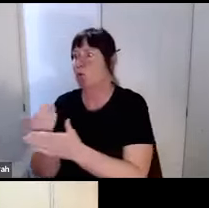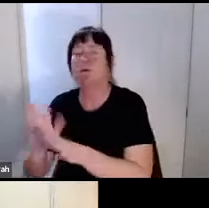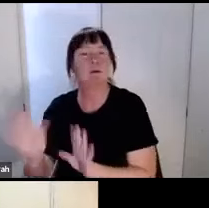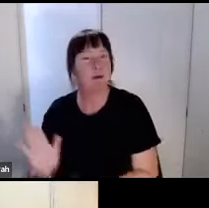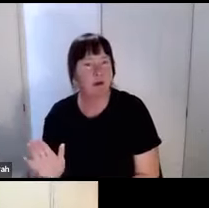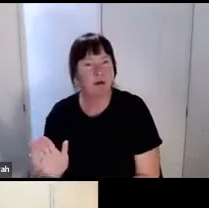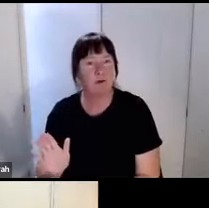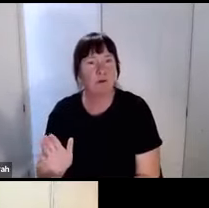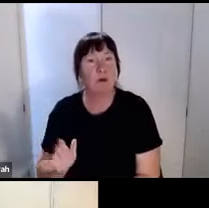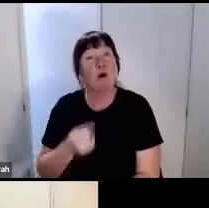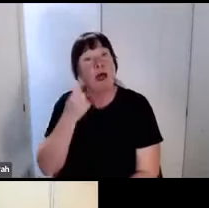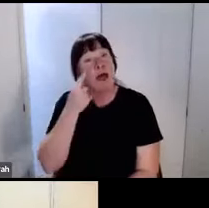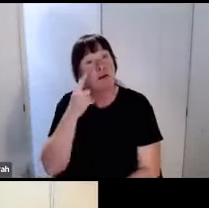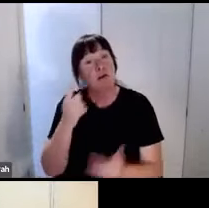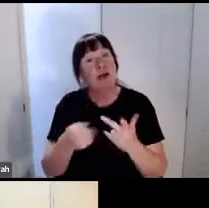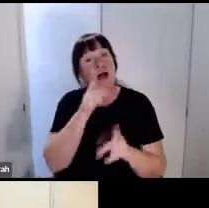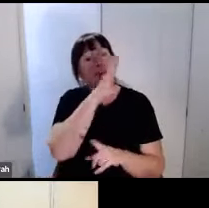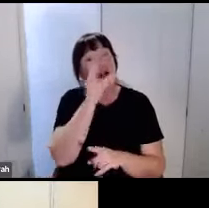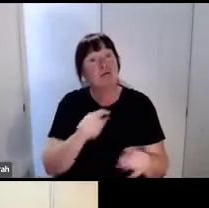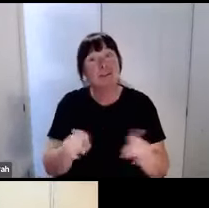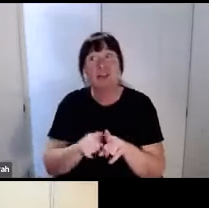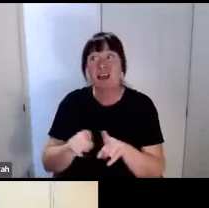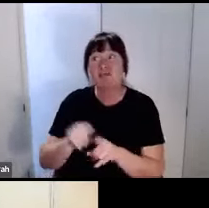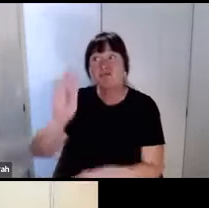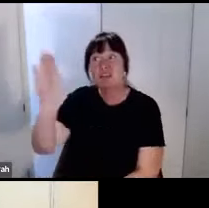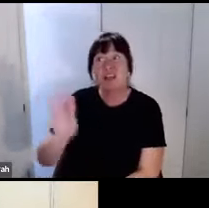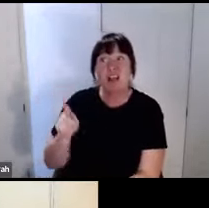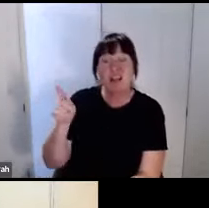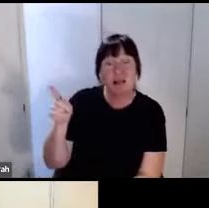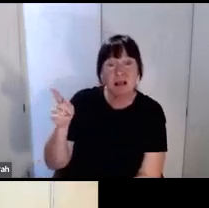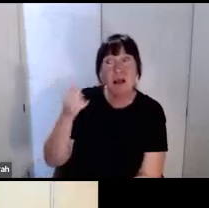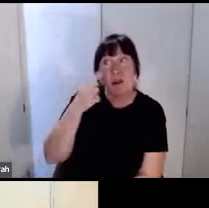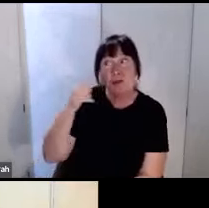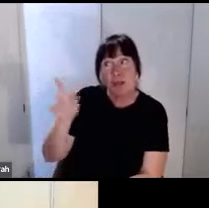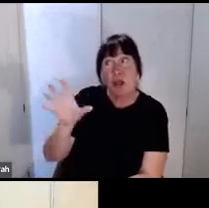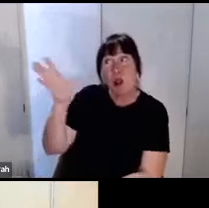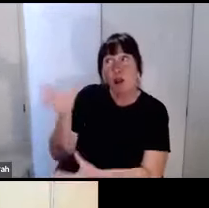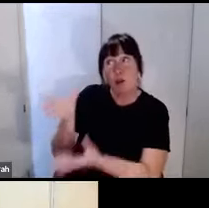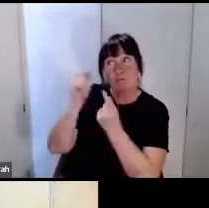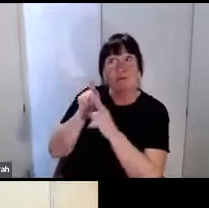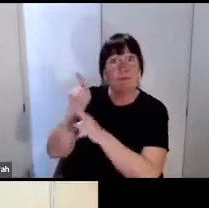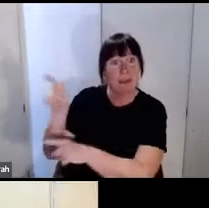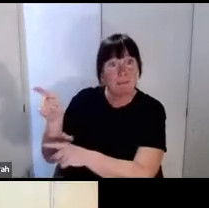other countries, even a country like Brazil, you know, that you can learn from.